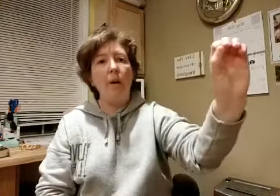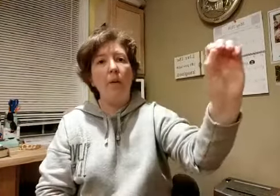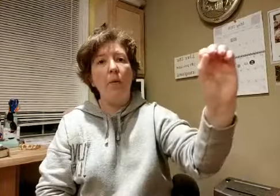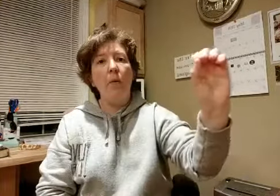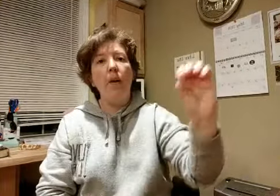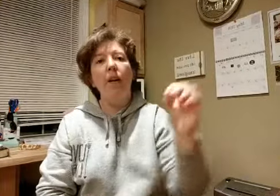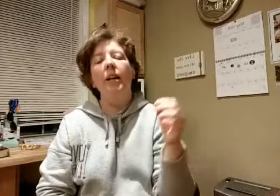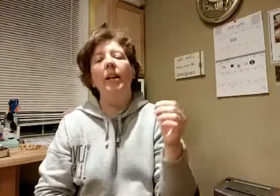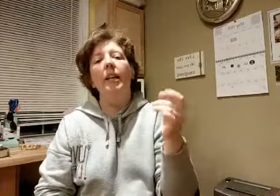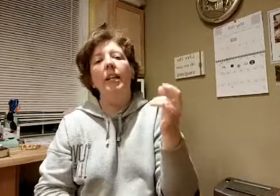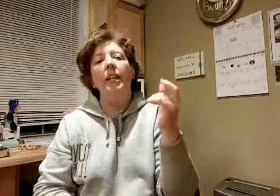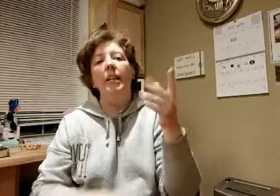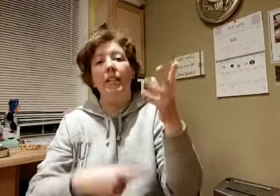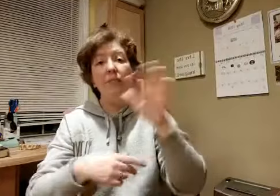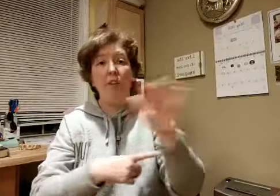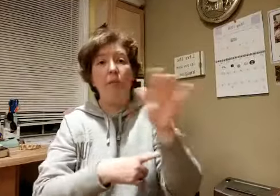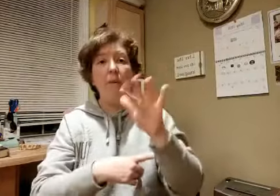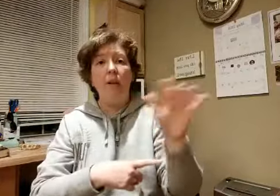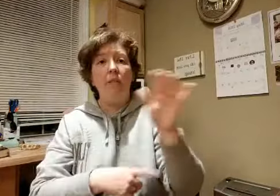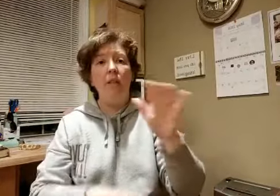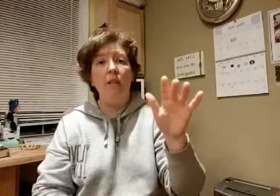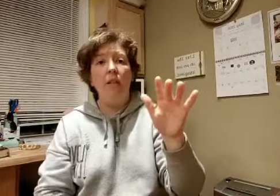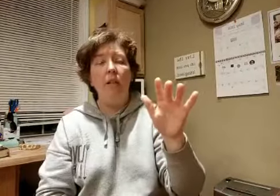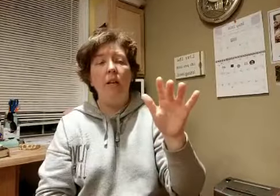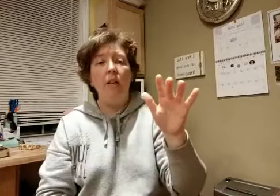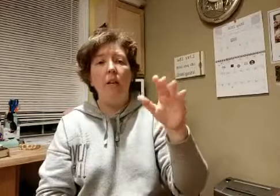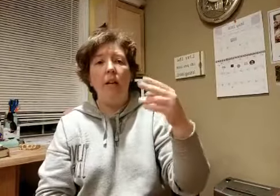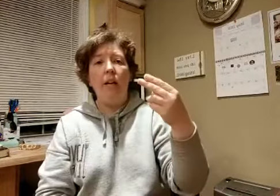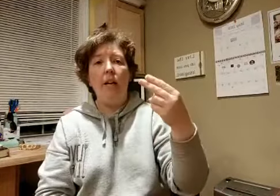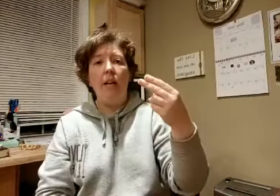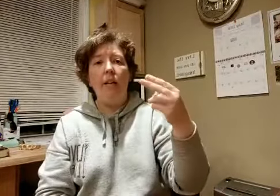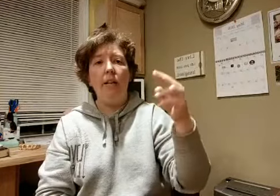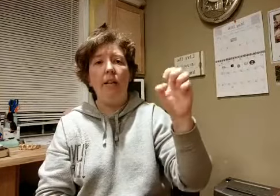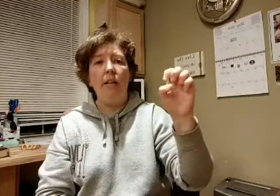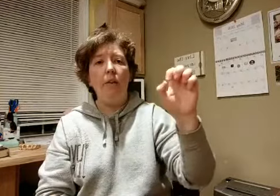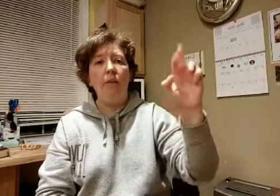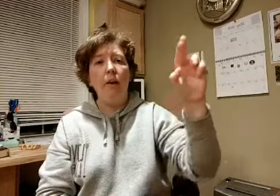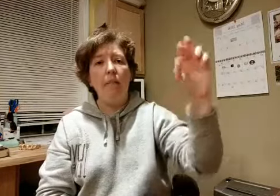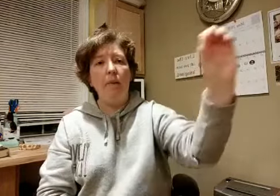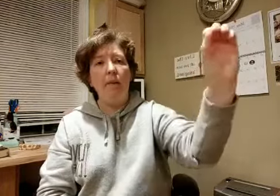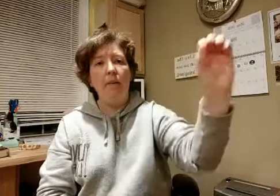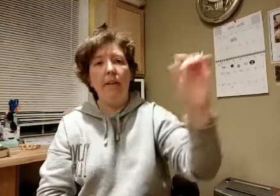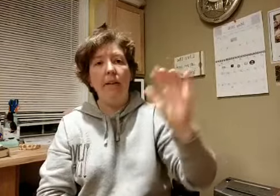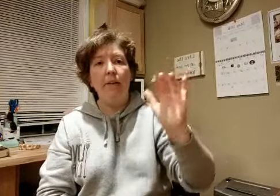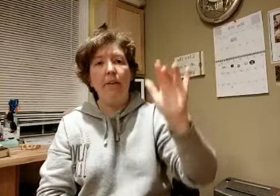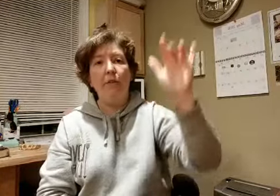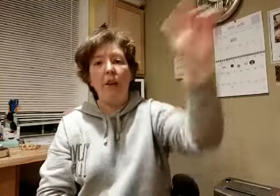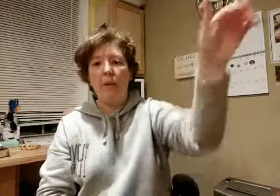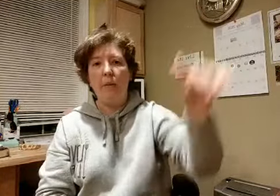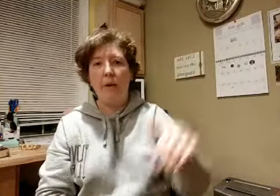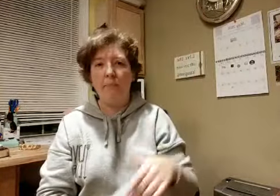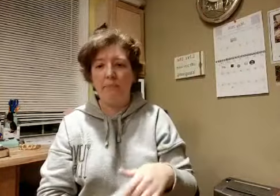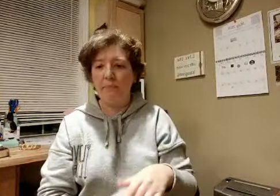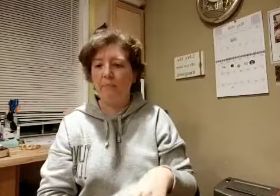Hero is finger spelled, and it goes up like they're flying away.